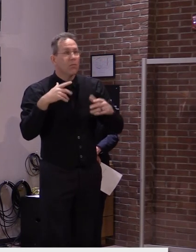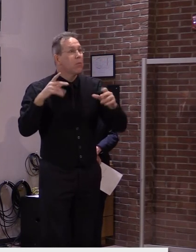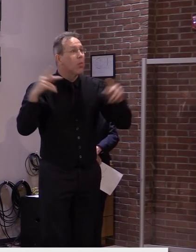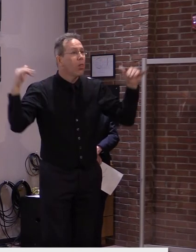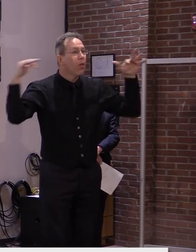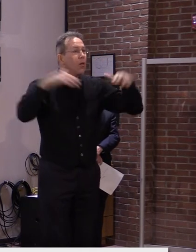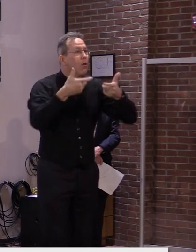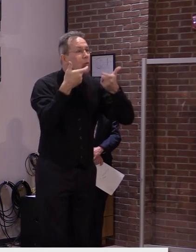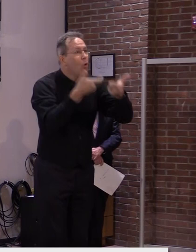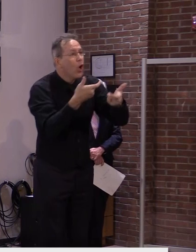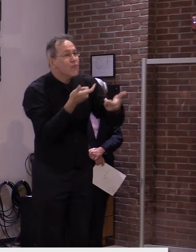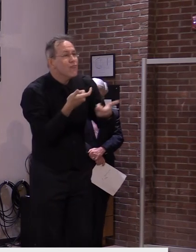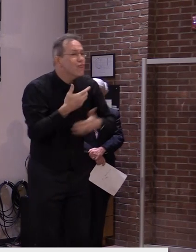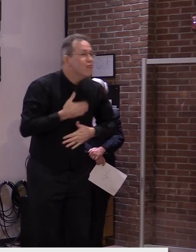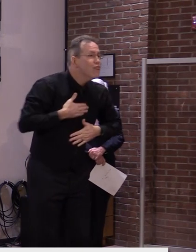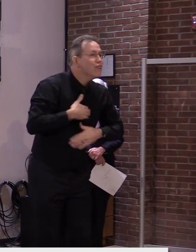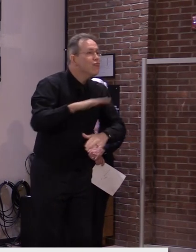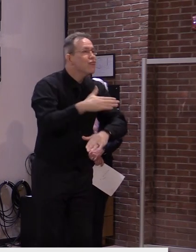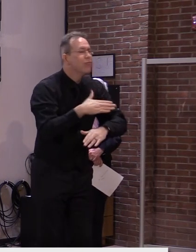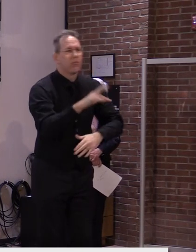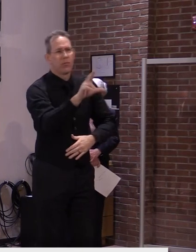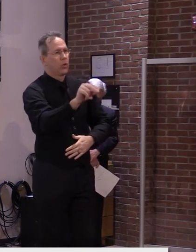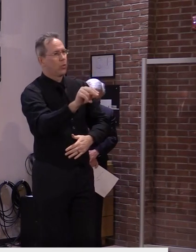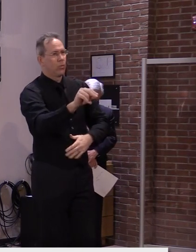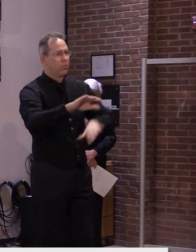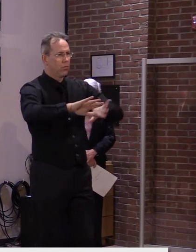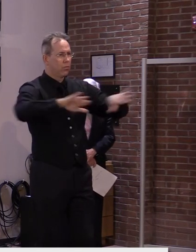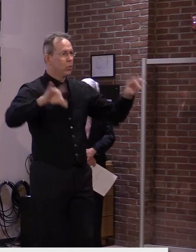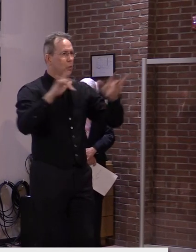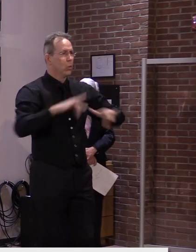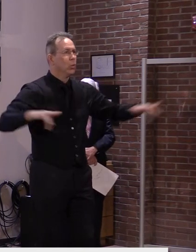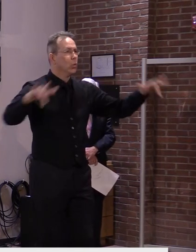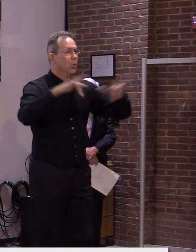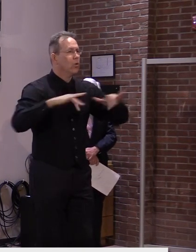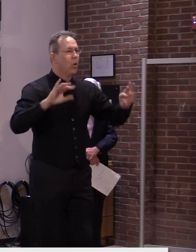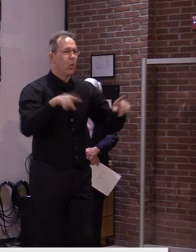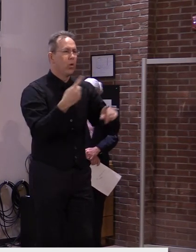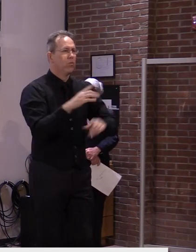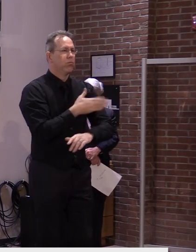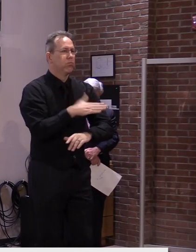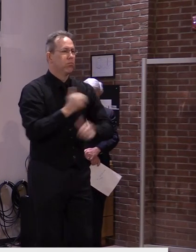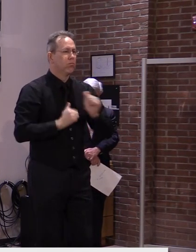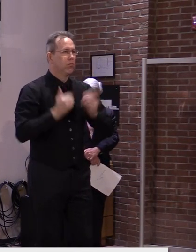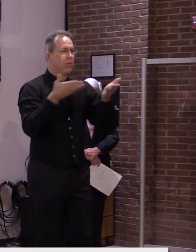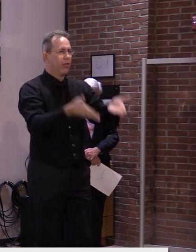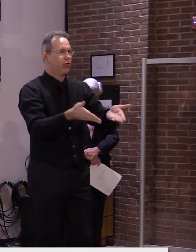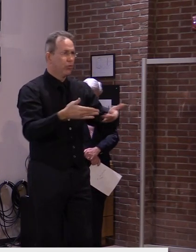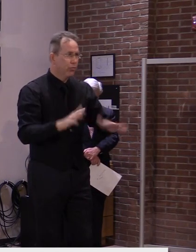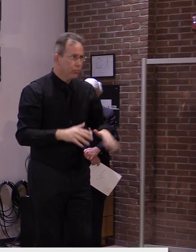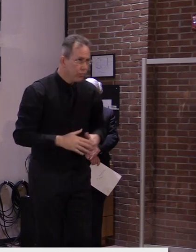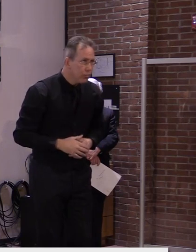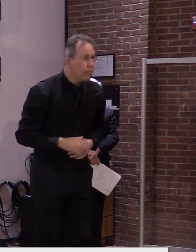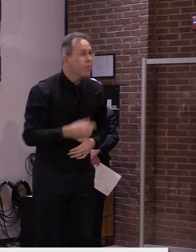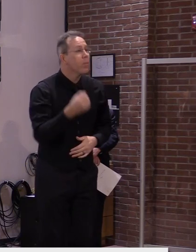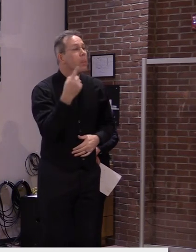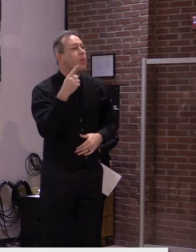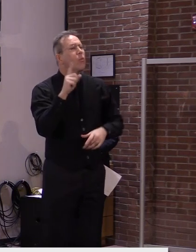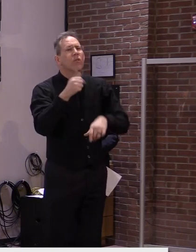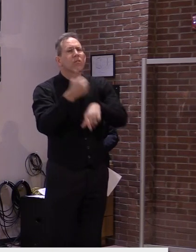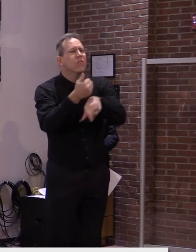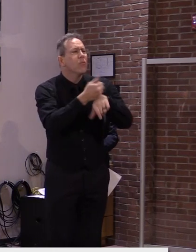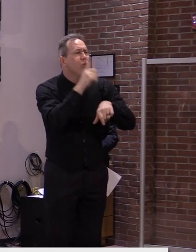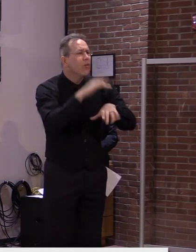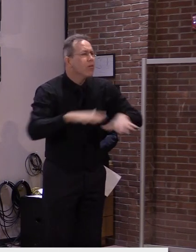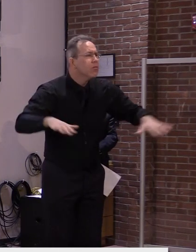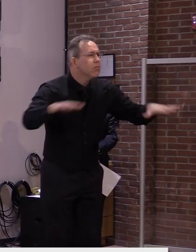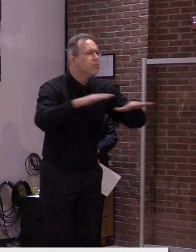Currently, the guidance for music is embedded in our larger Safe Schools guidance. To enact these new changes, we'll be publishing standalone guidance in music that